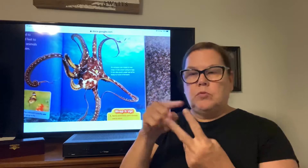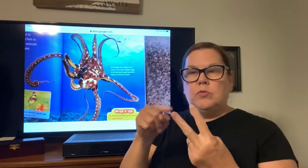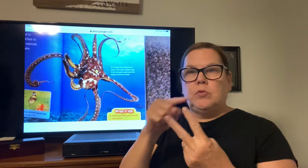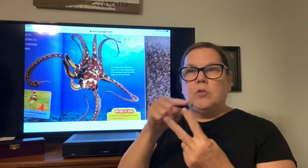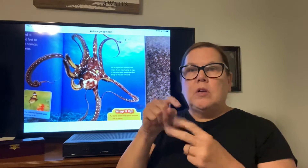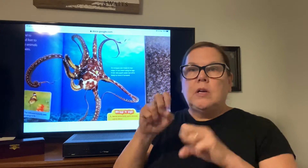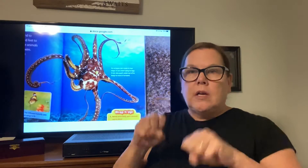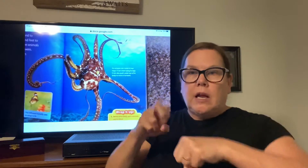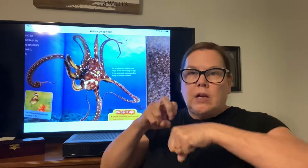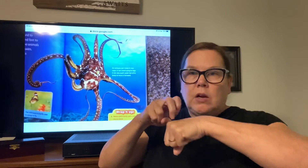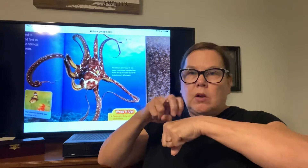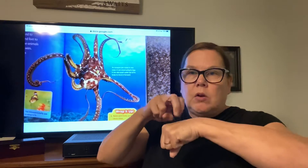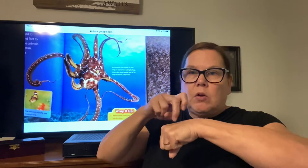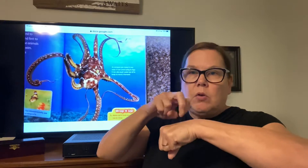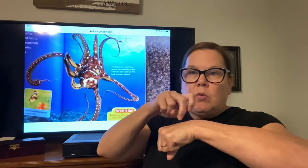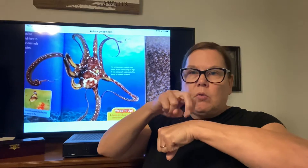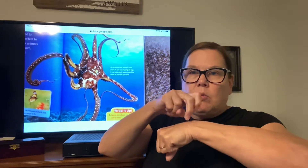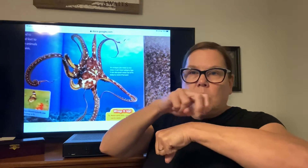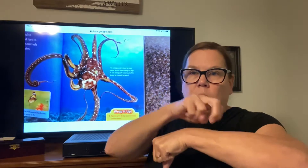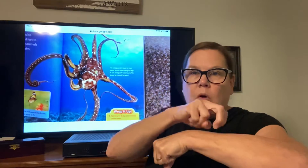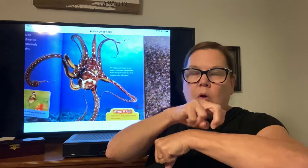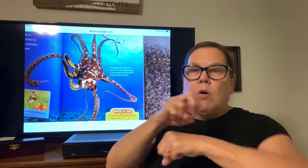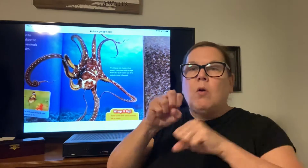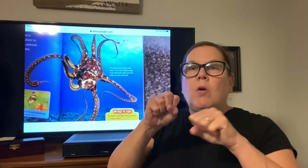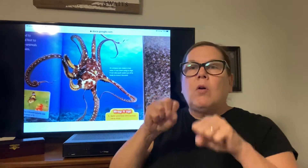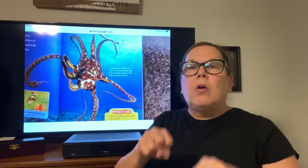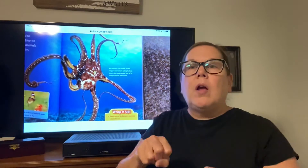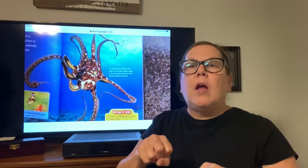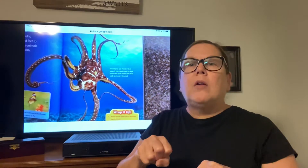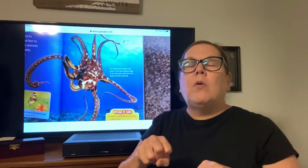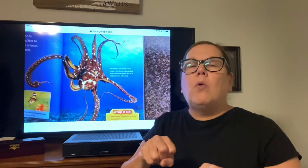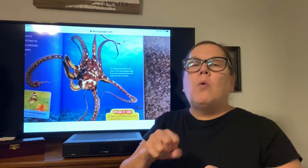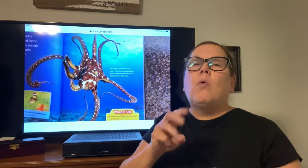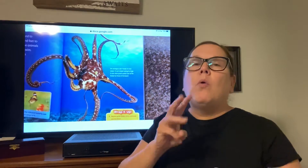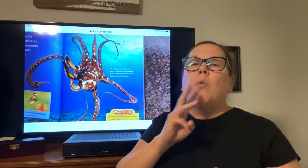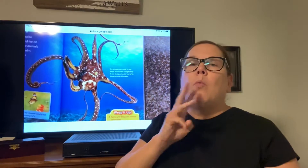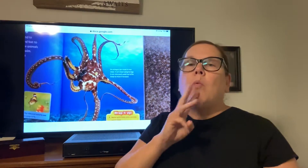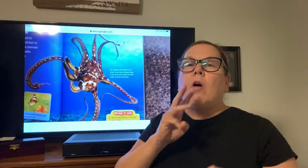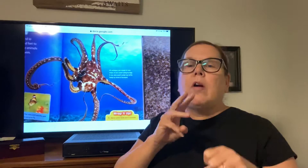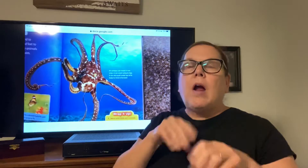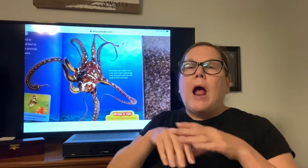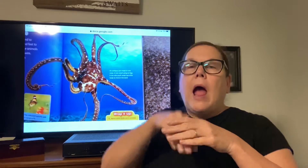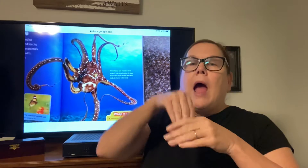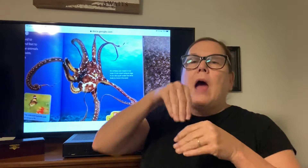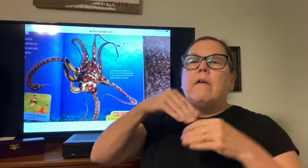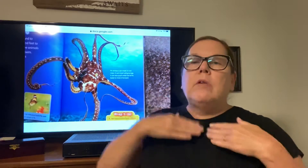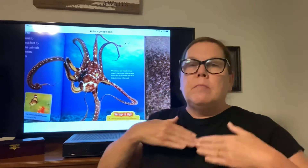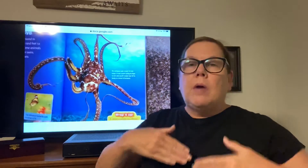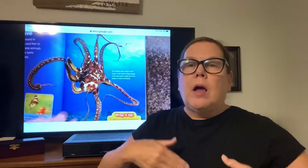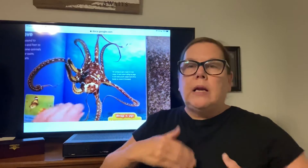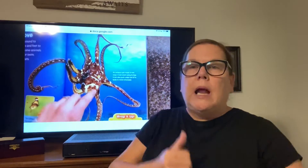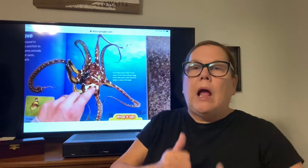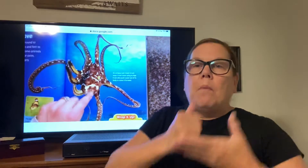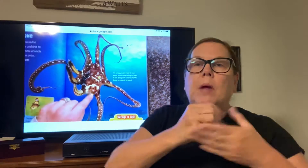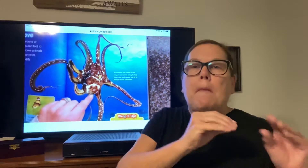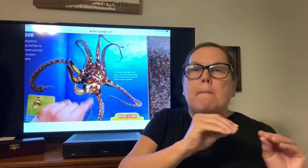crawl using its legs. It can push water out of its body to move it forward. Okay? So